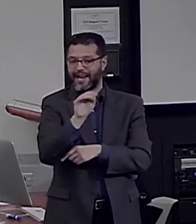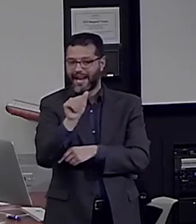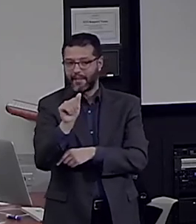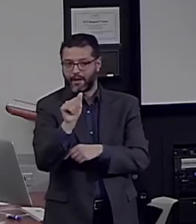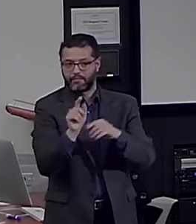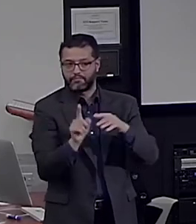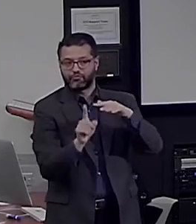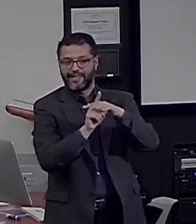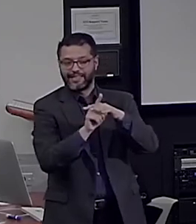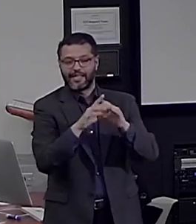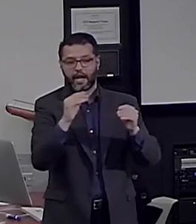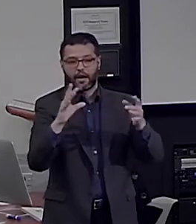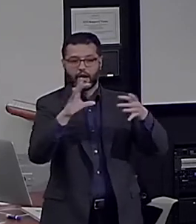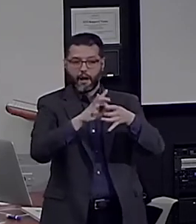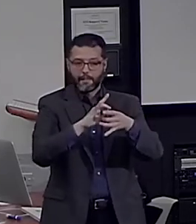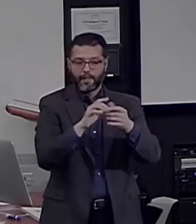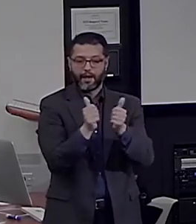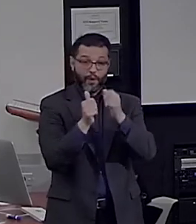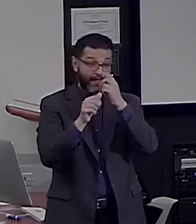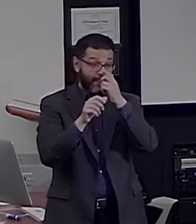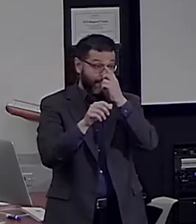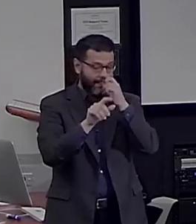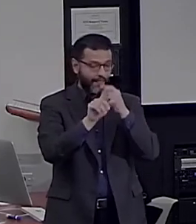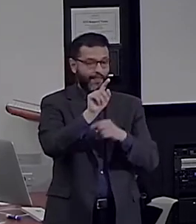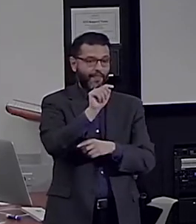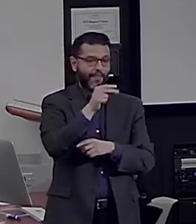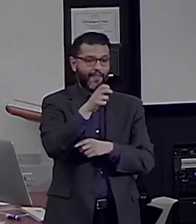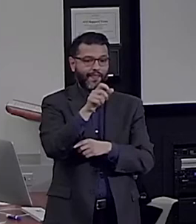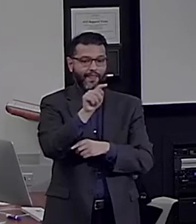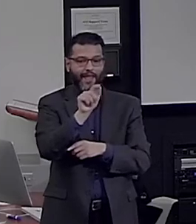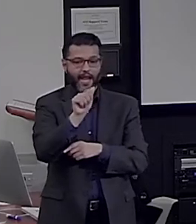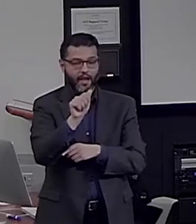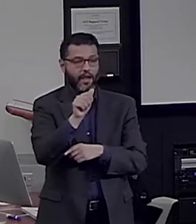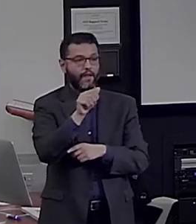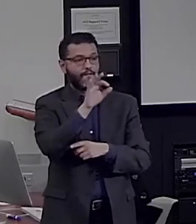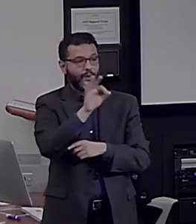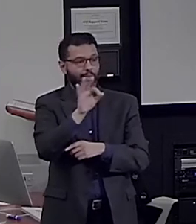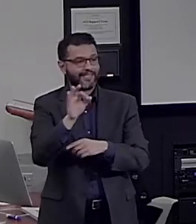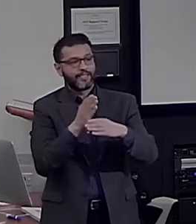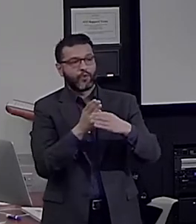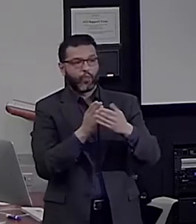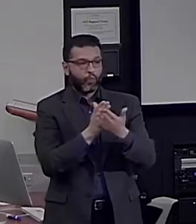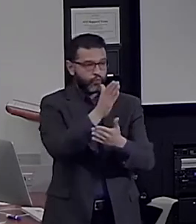data and beta frequencies across time